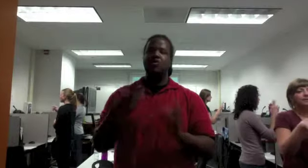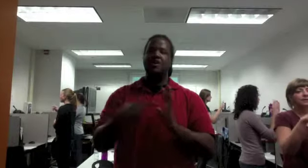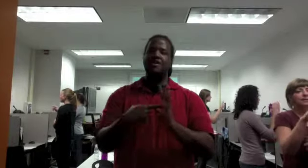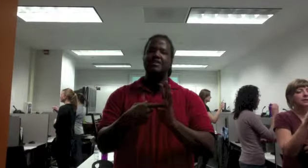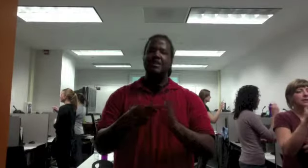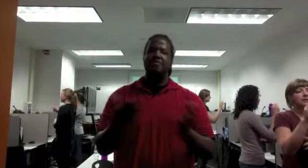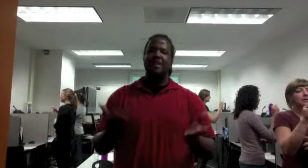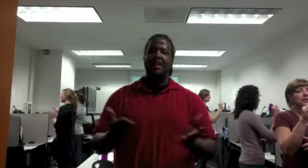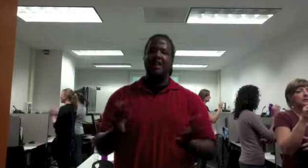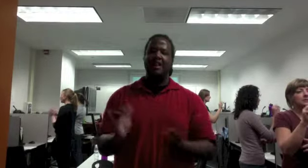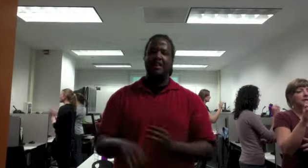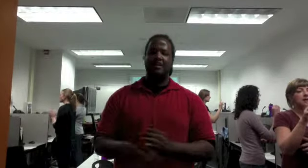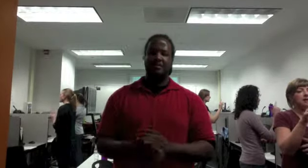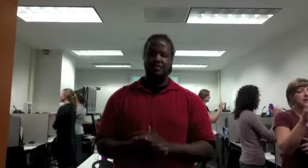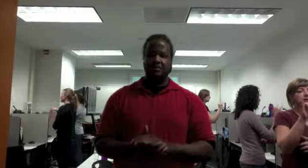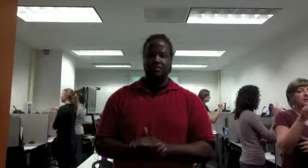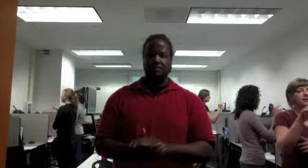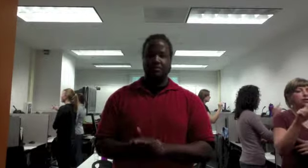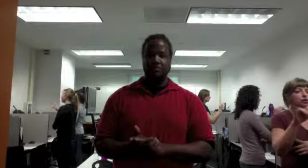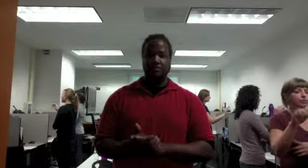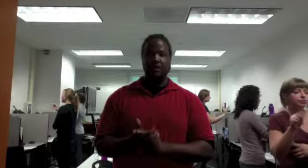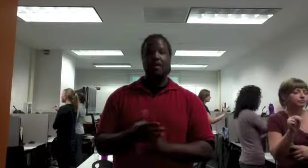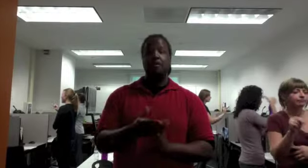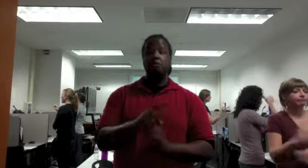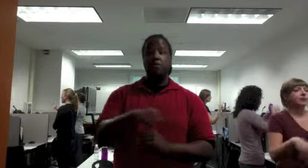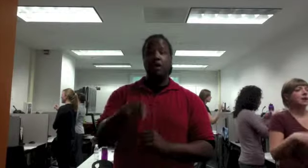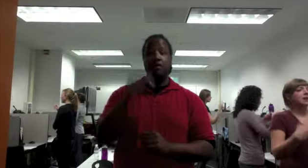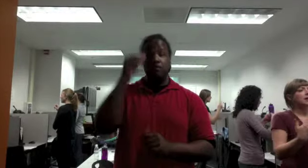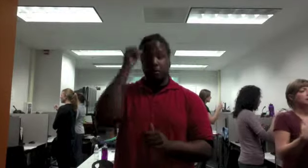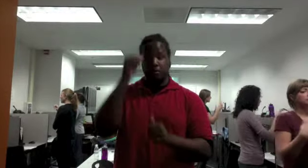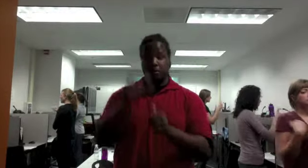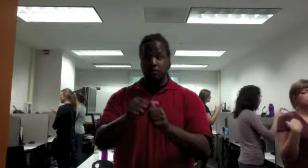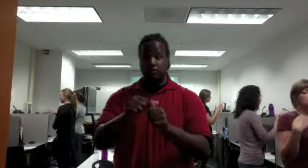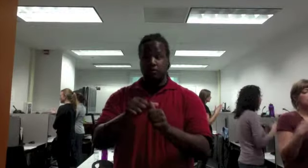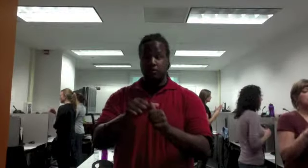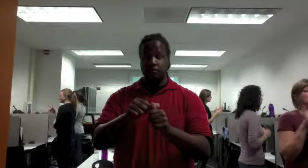far as evaporation goes? Can you remember? Danny?